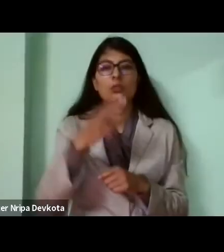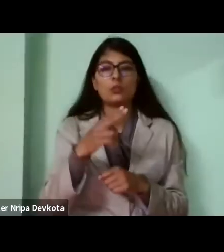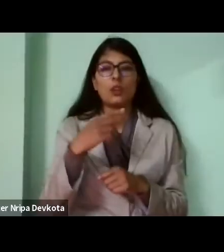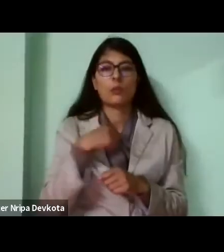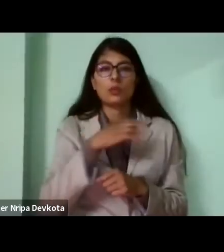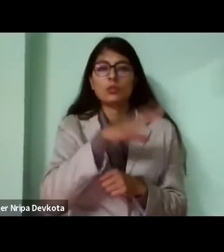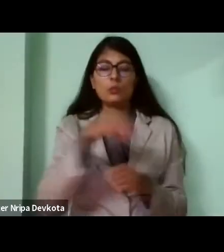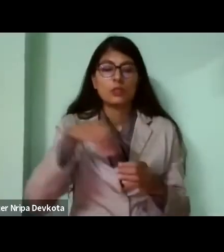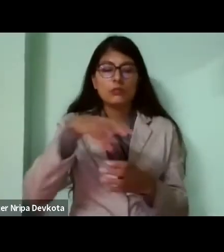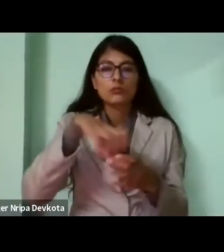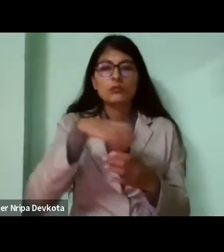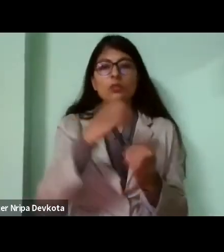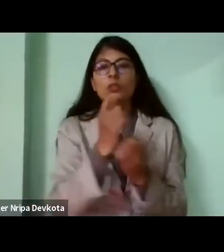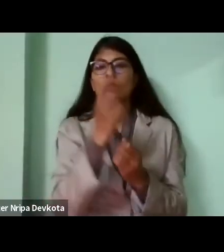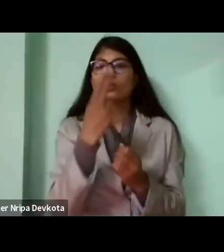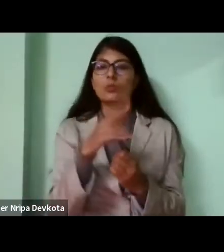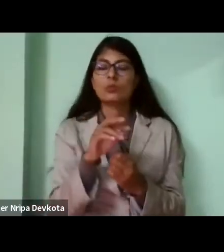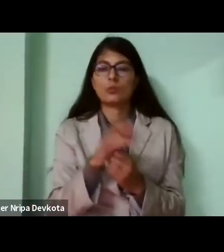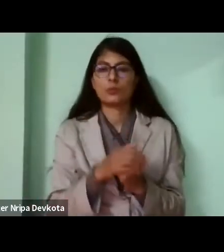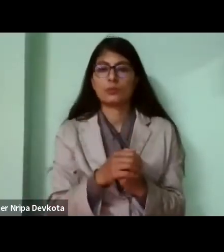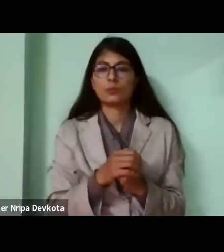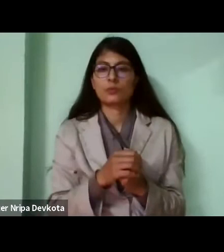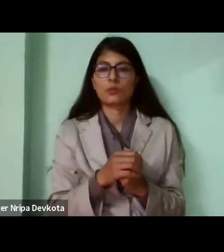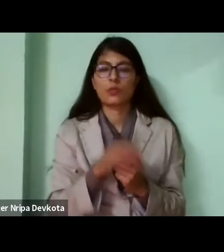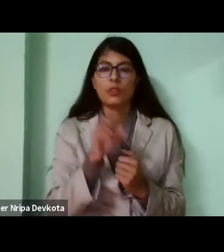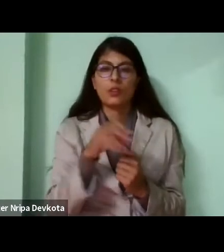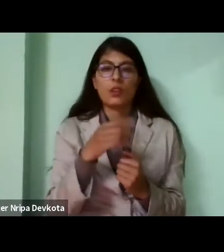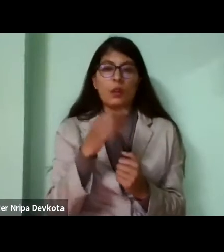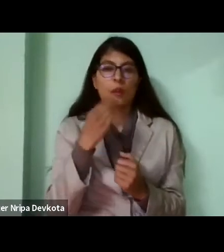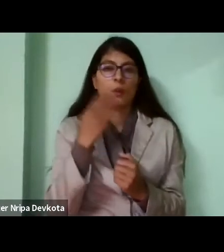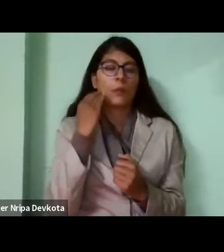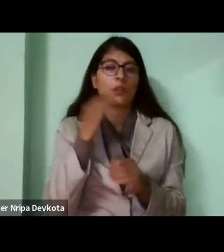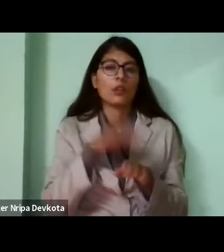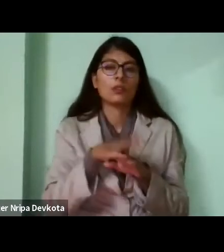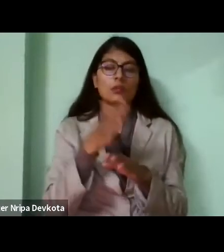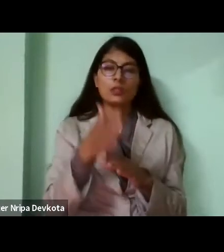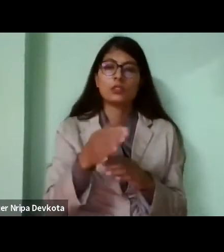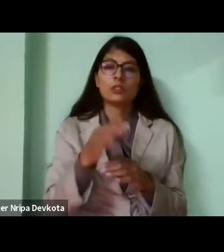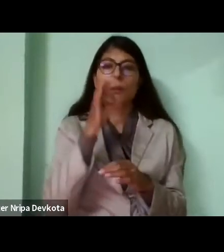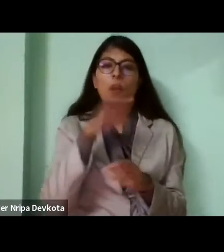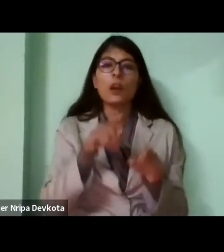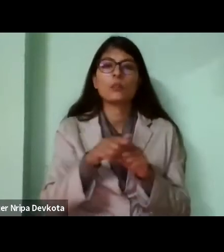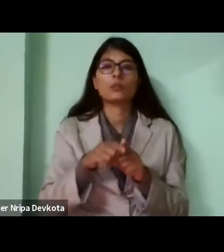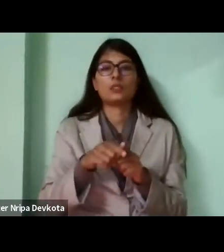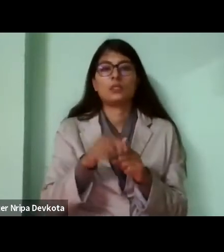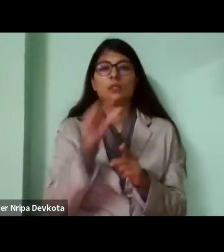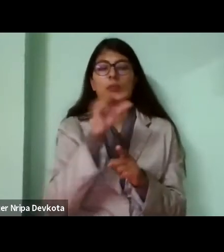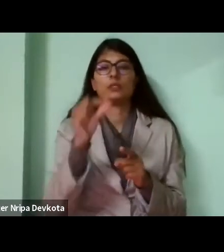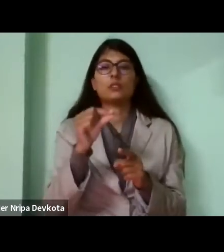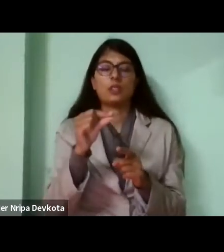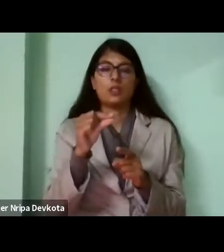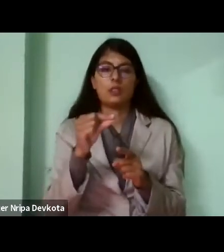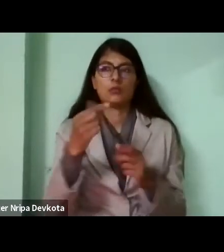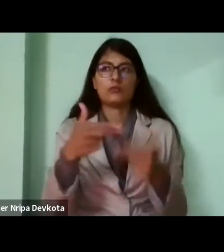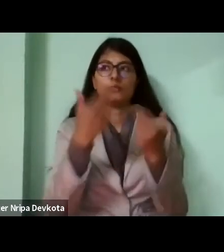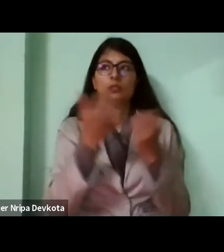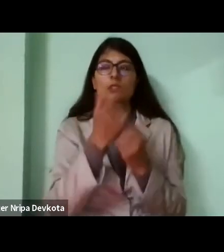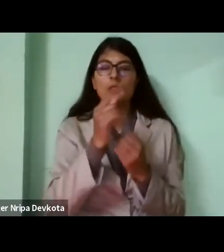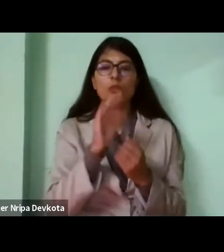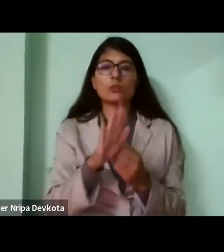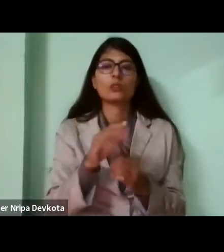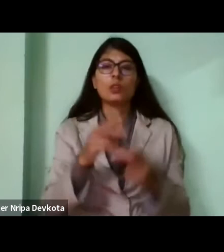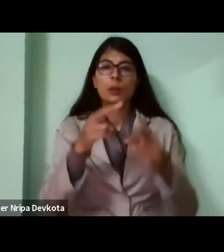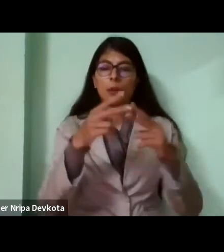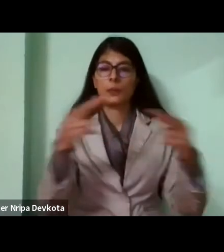the issues in countries are real. People are really facing real issues in country. Somebody is asking about